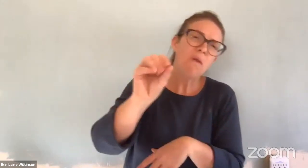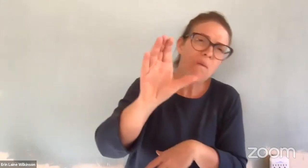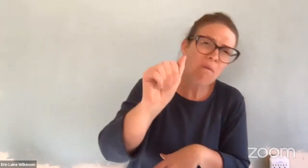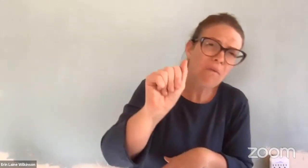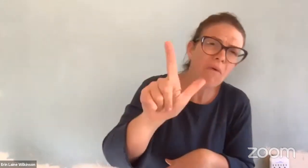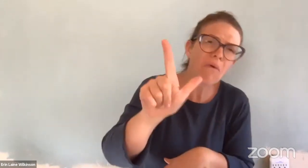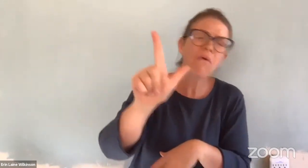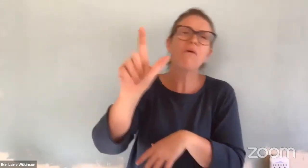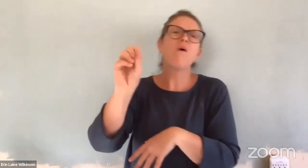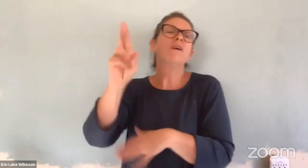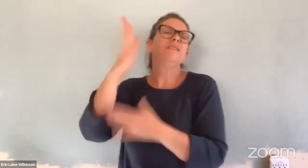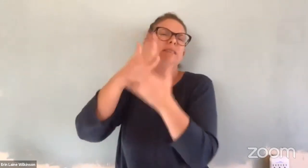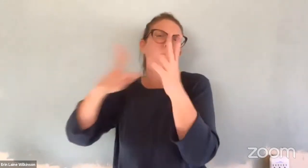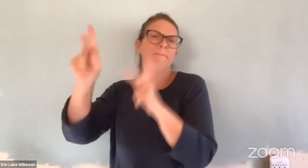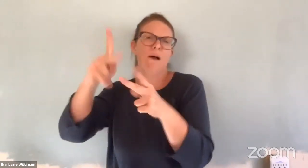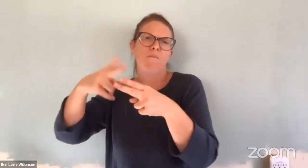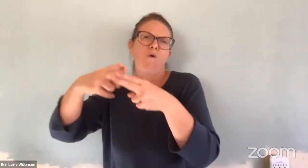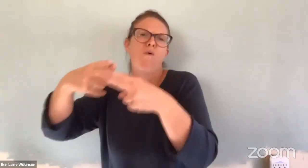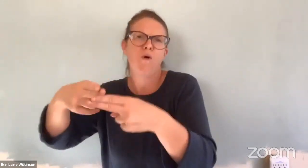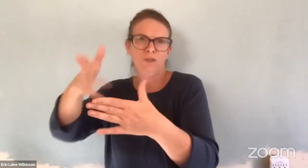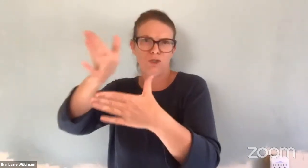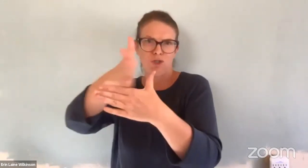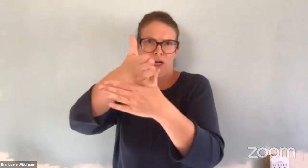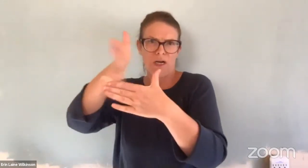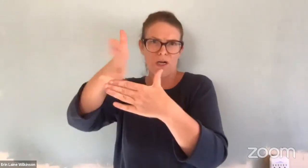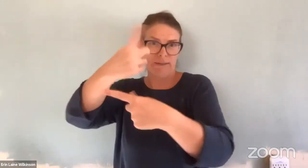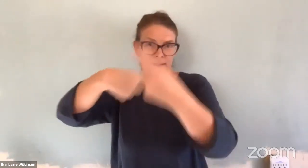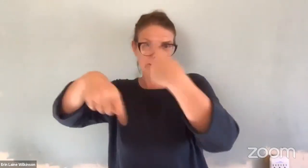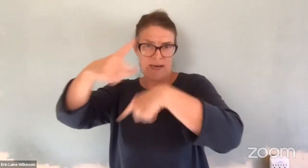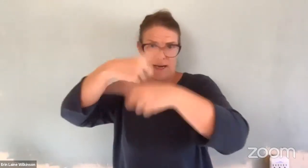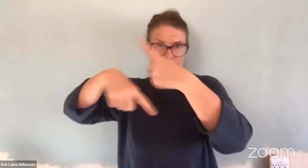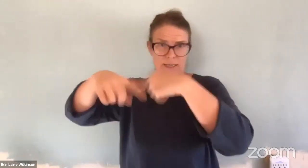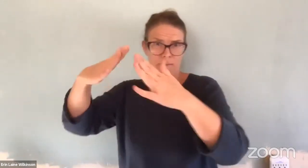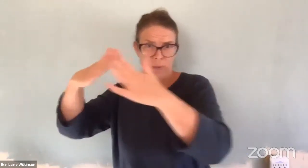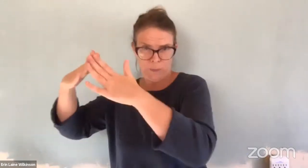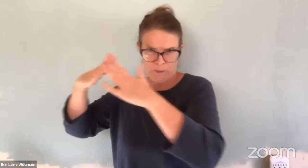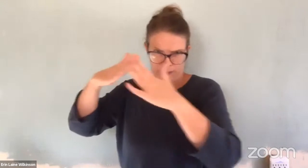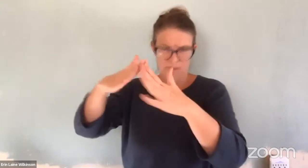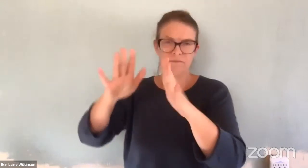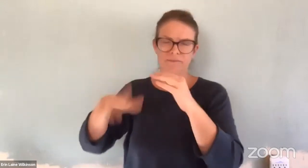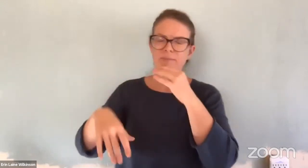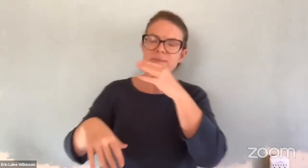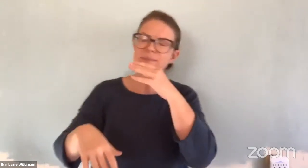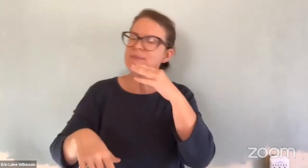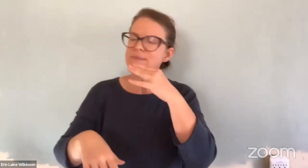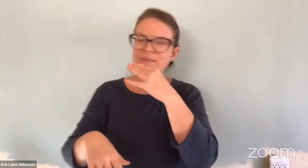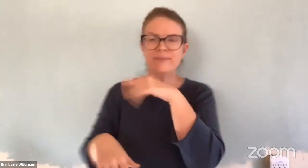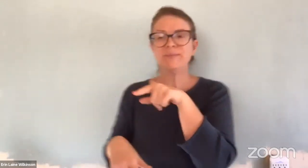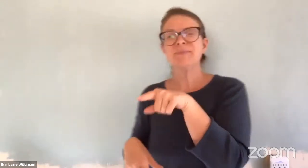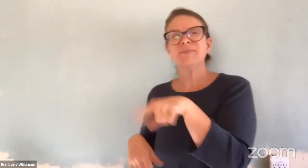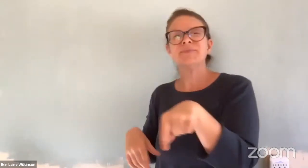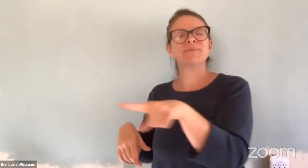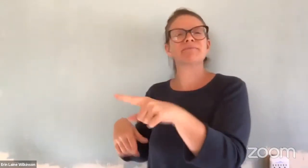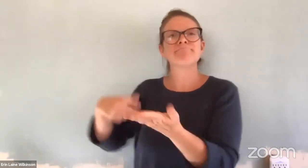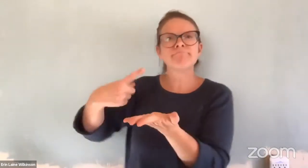languages, which could be called local sign languages, some people call them shared sign